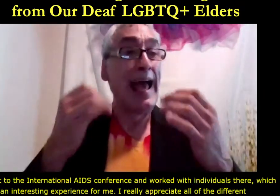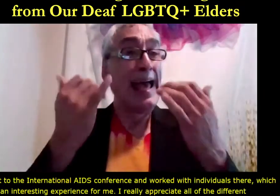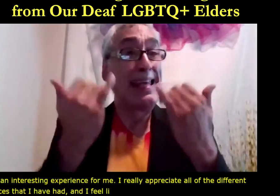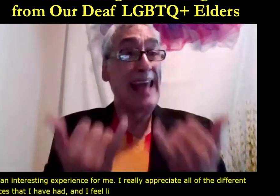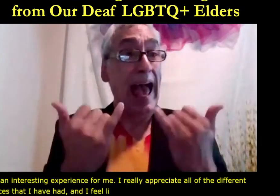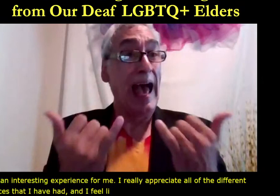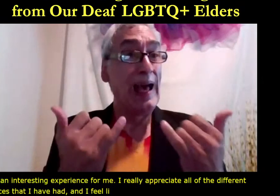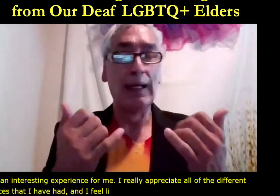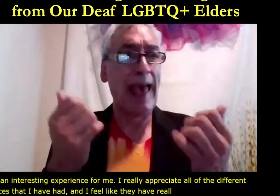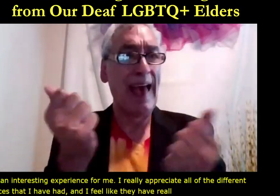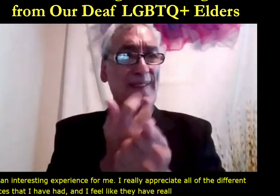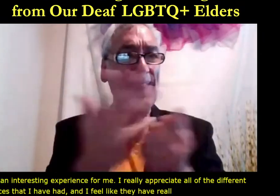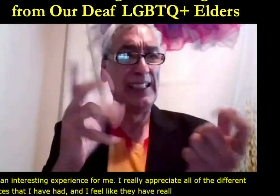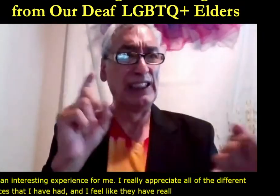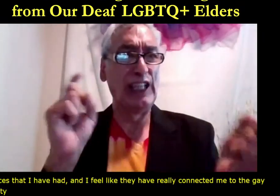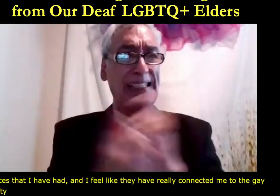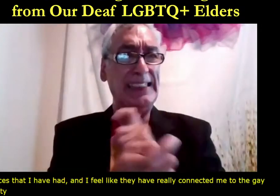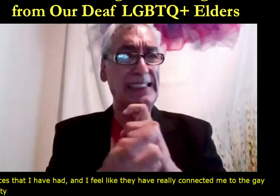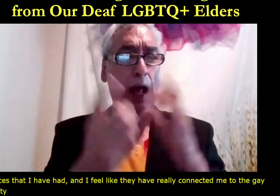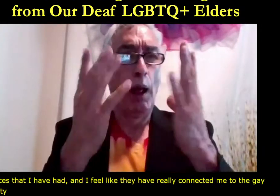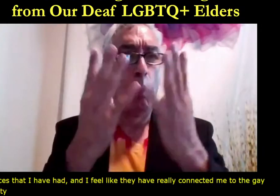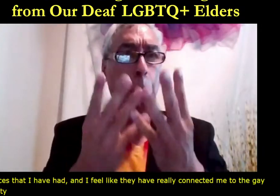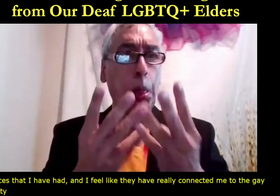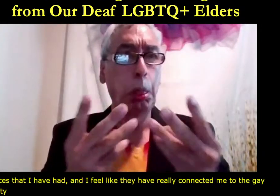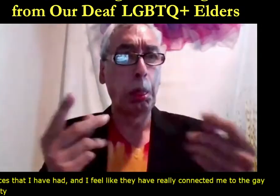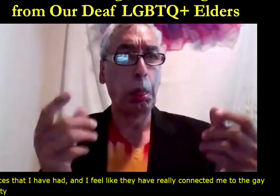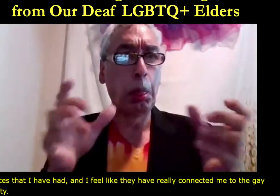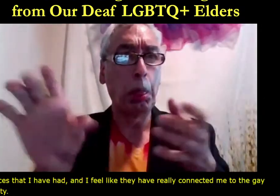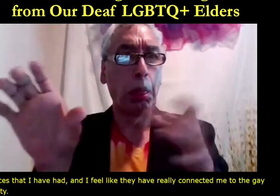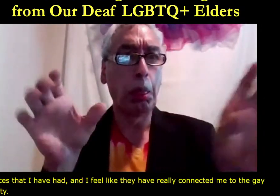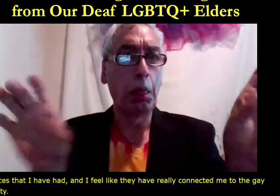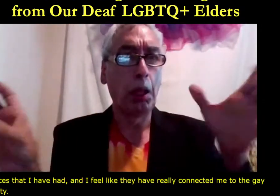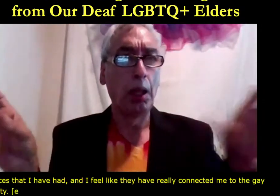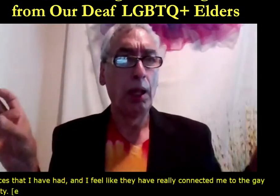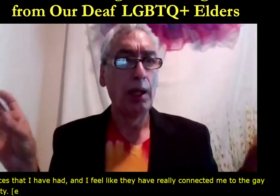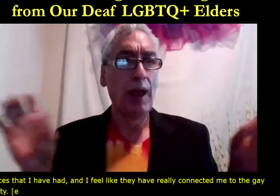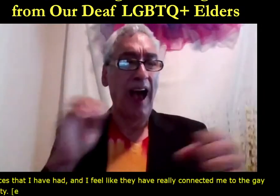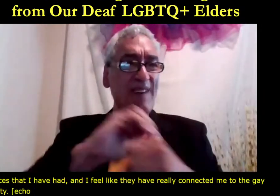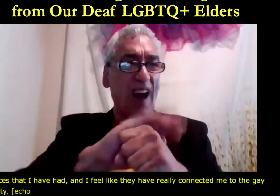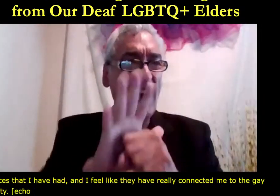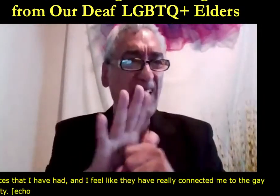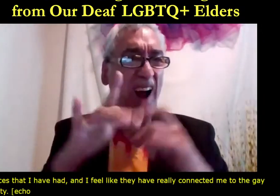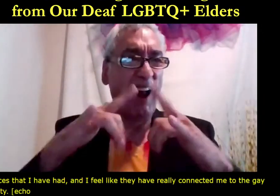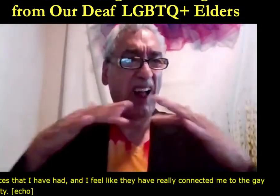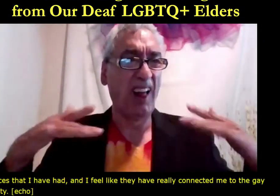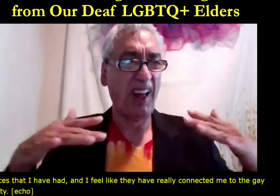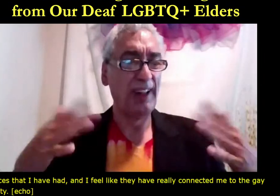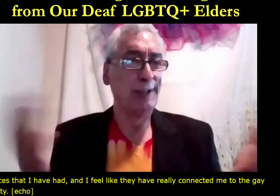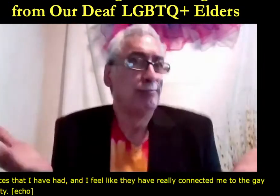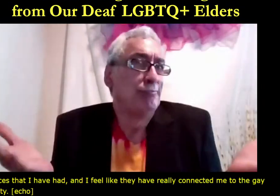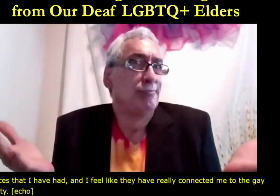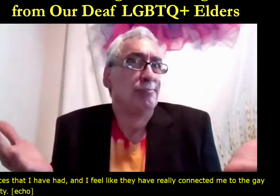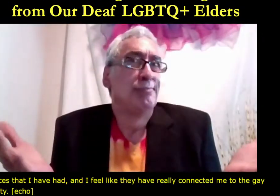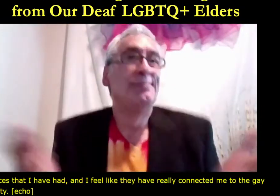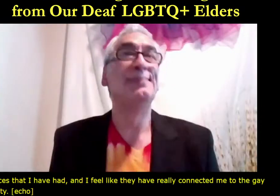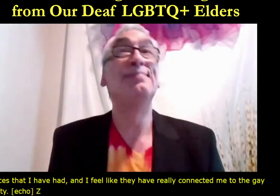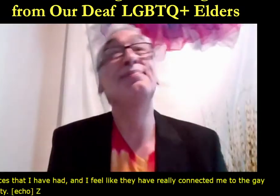all right now i'm noticing everything is changing people are moving and disjointed covet is